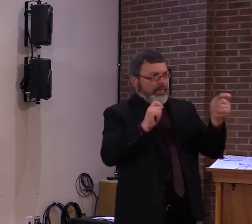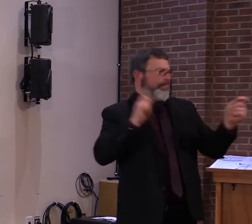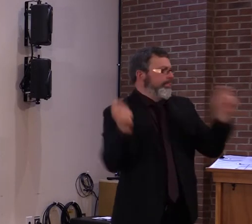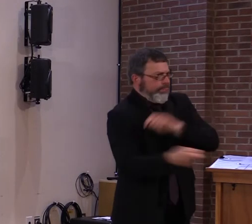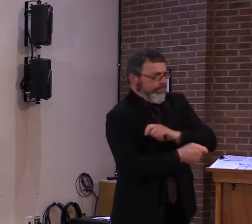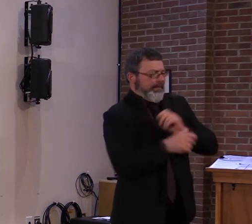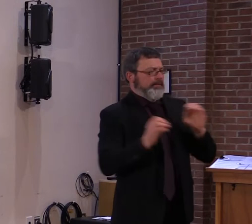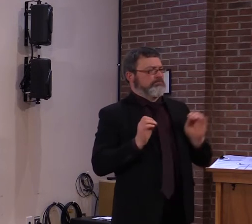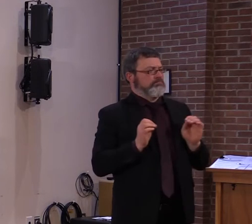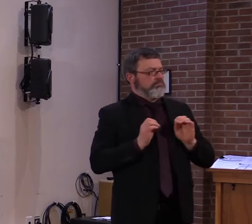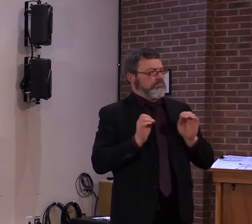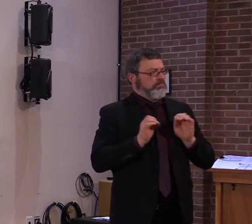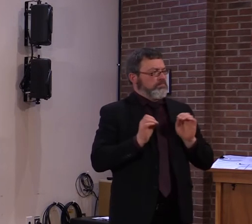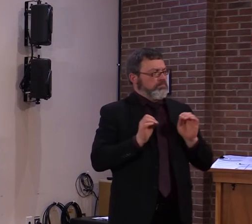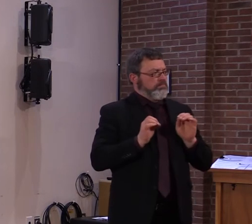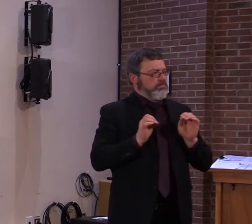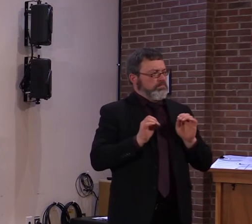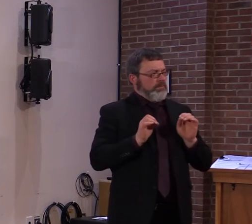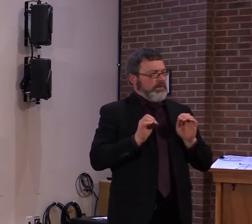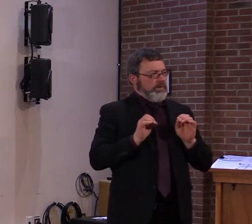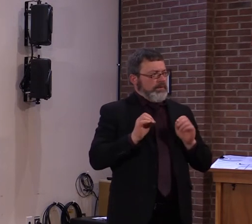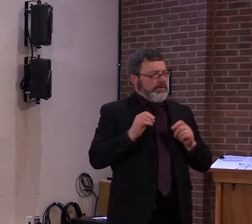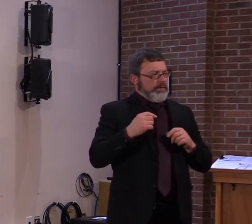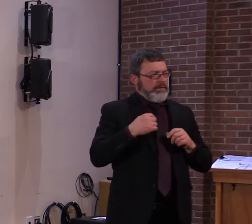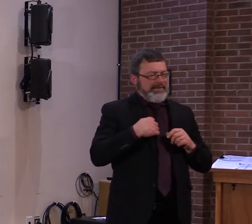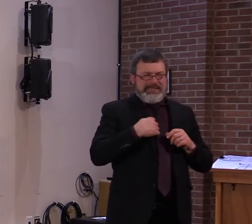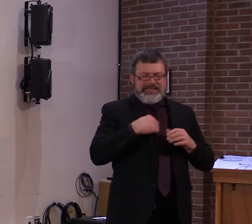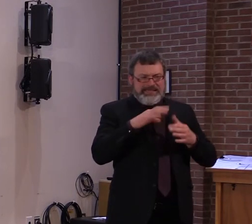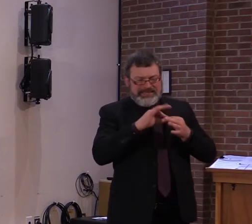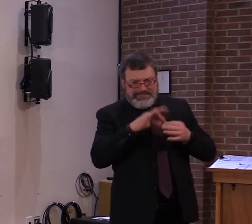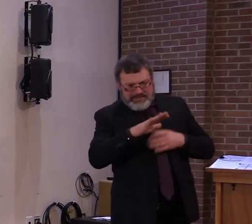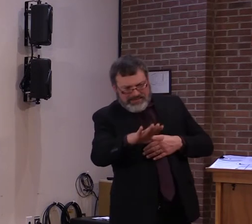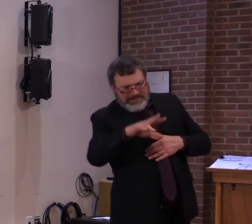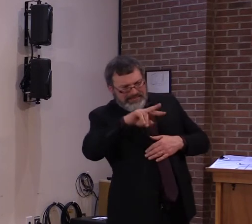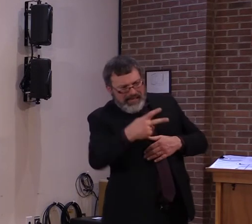talking, I forgot the second part of your question, Chris. Yeah, we're